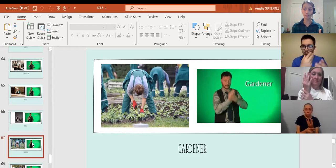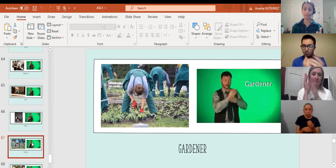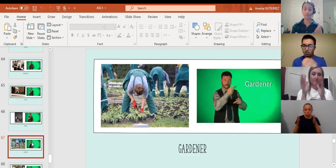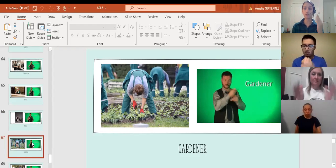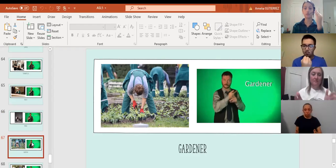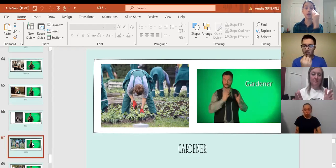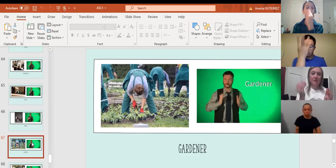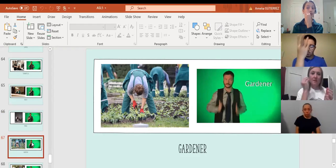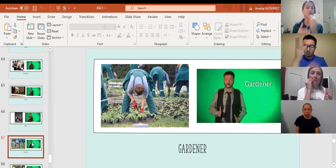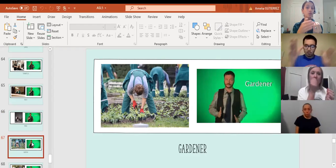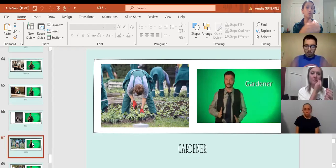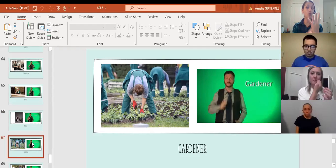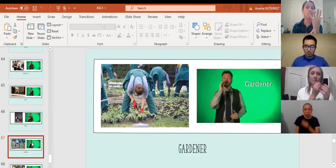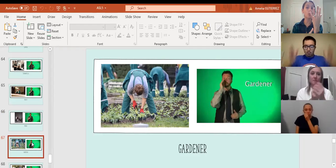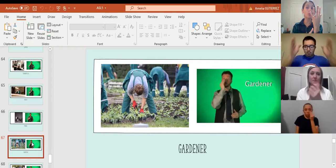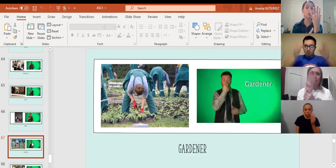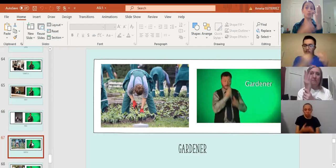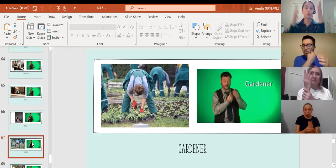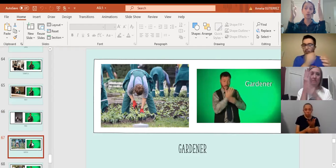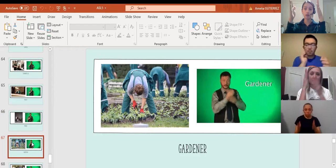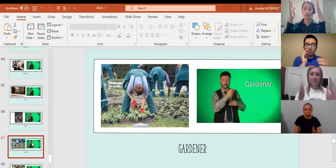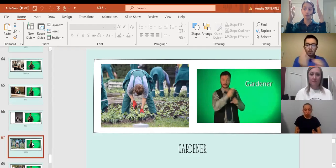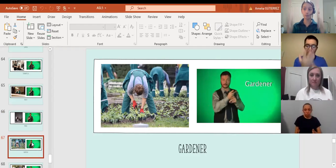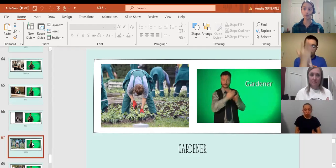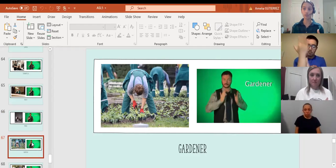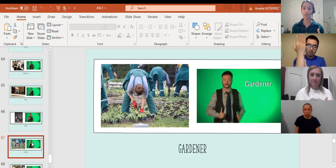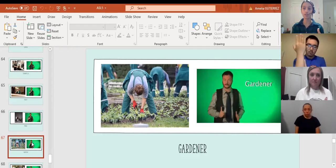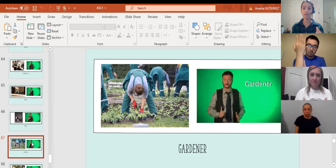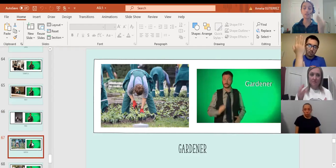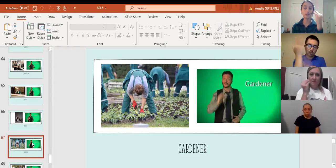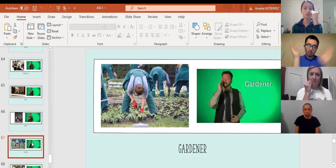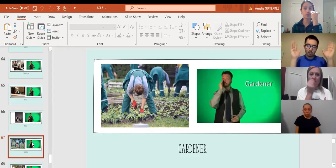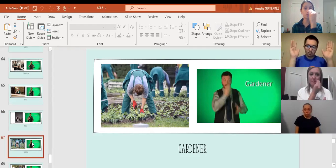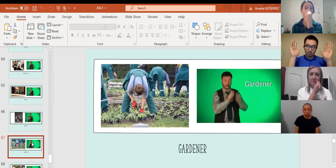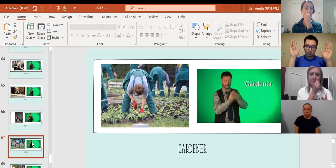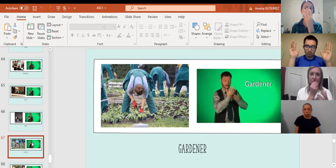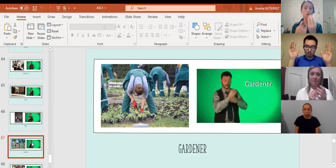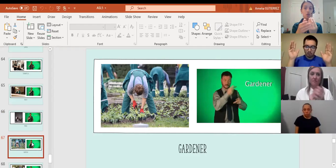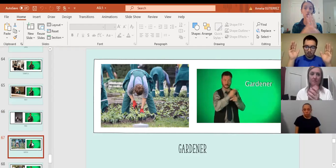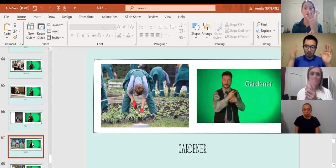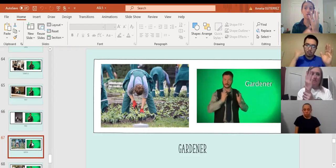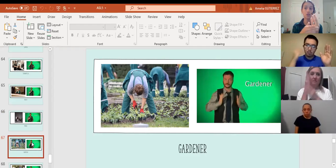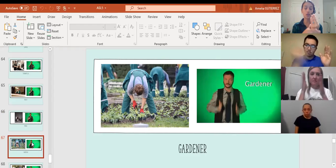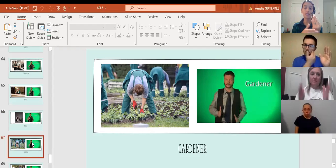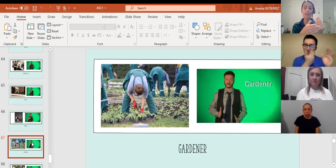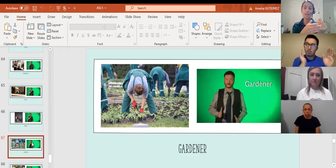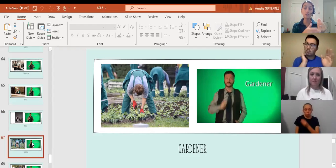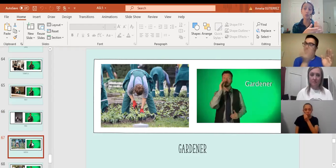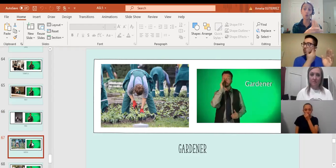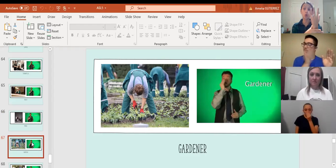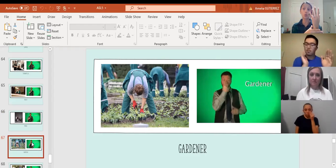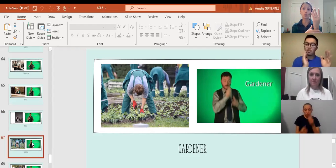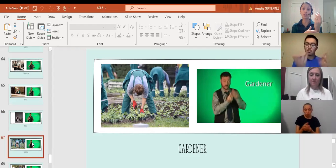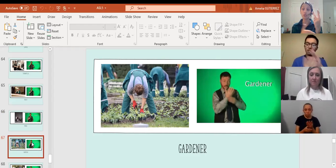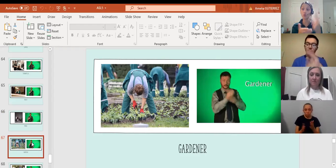person. So flowers, grow, and then person. So a gardener. And he's kind of